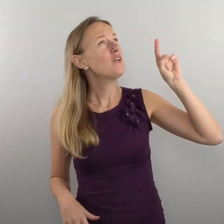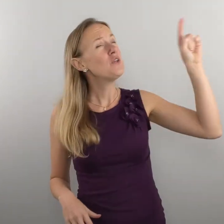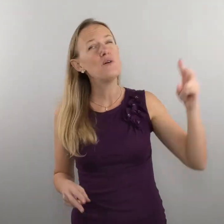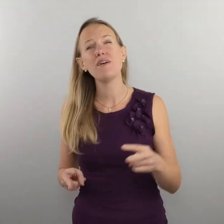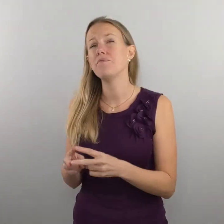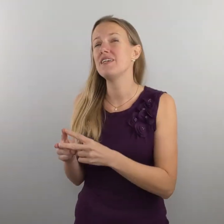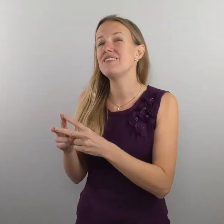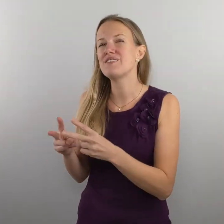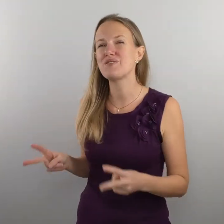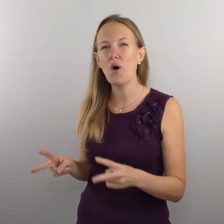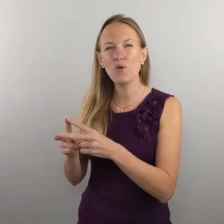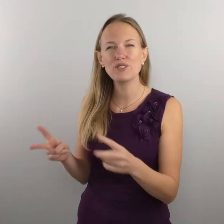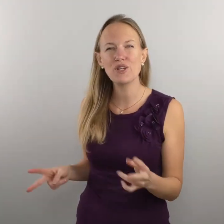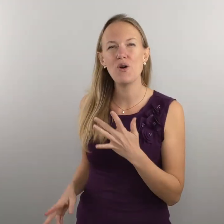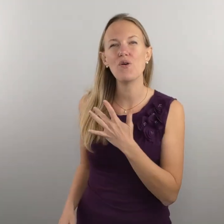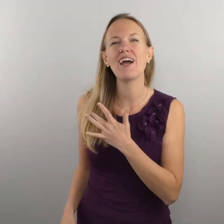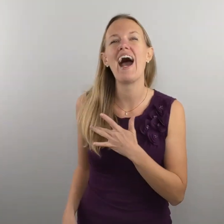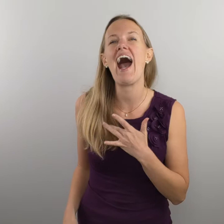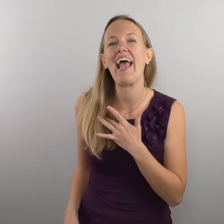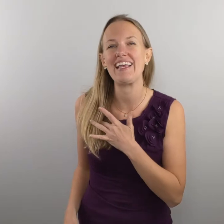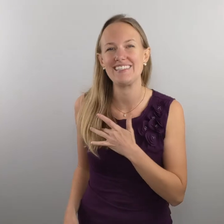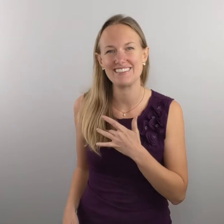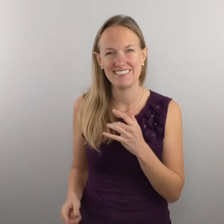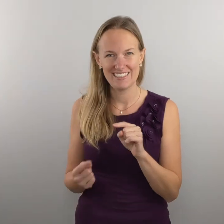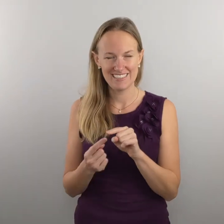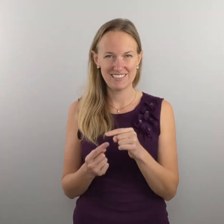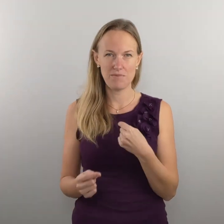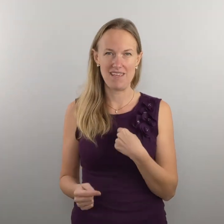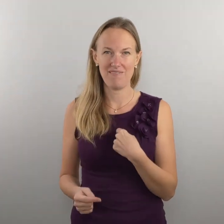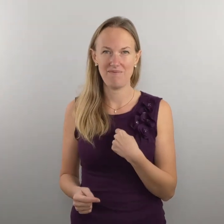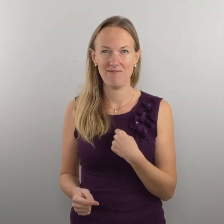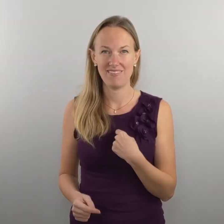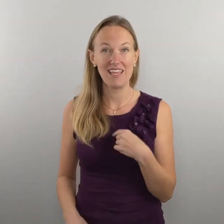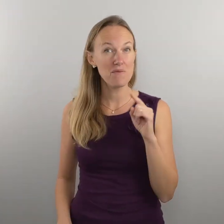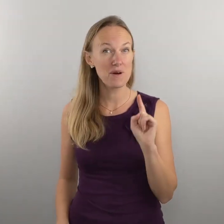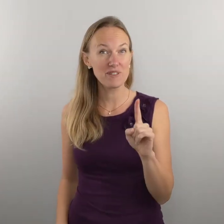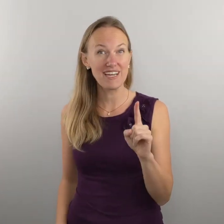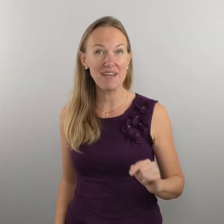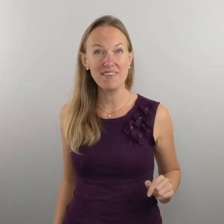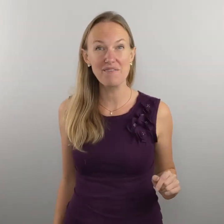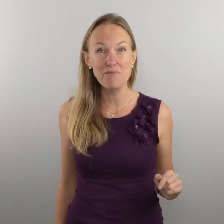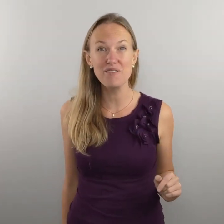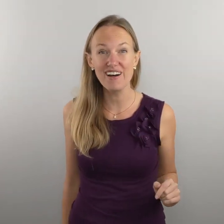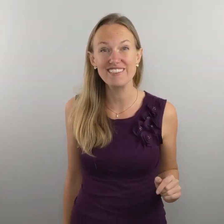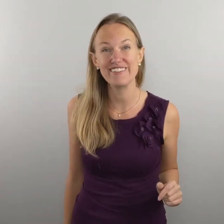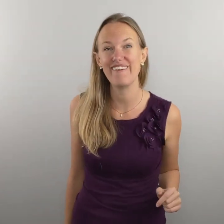You have been so, so kind to me. Okay, one more time and then we'll move on to the